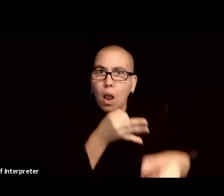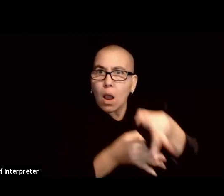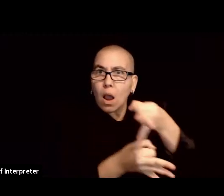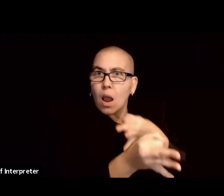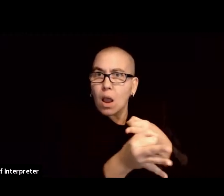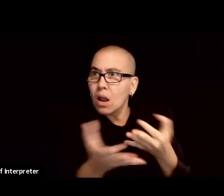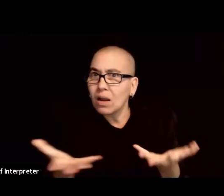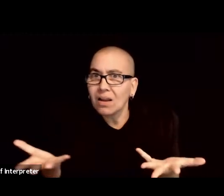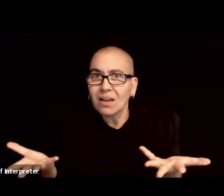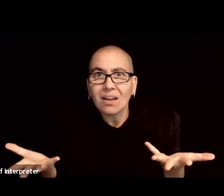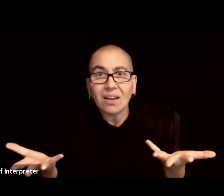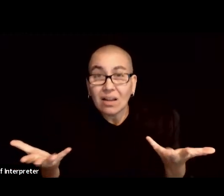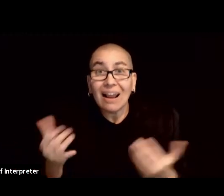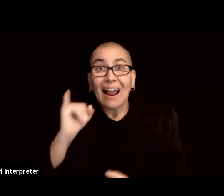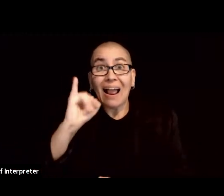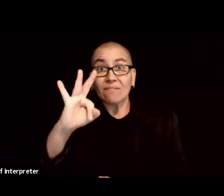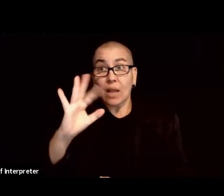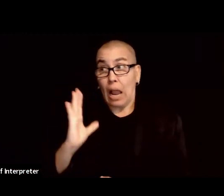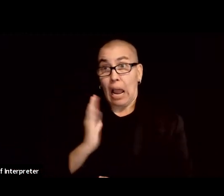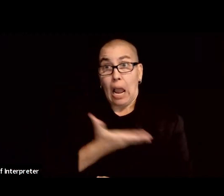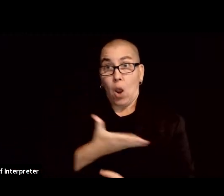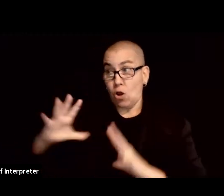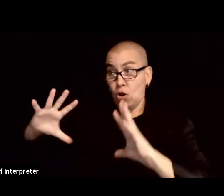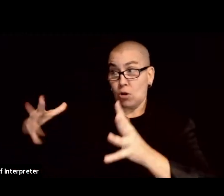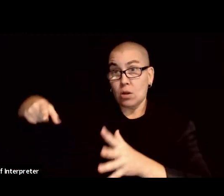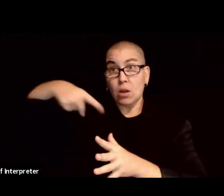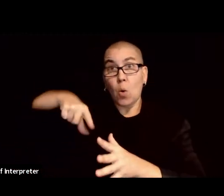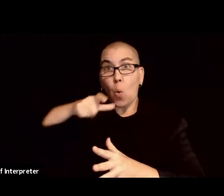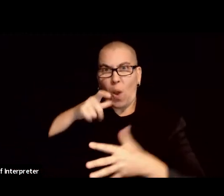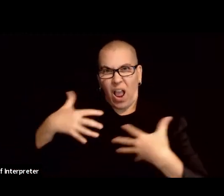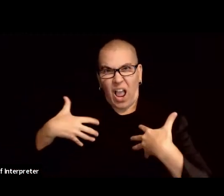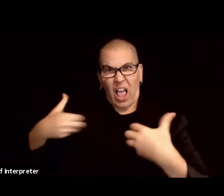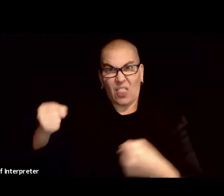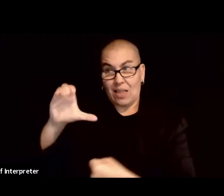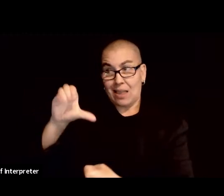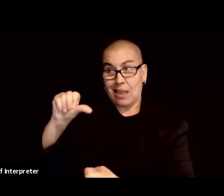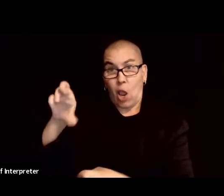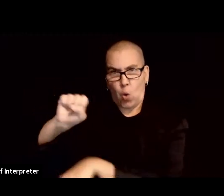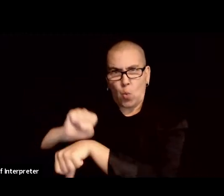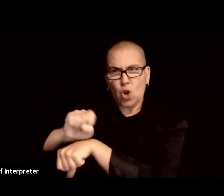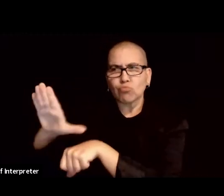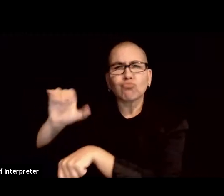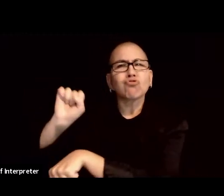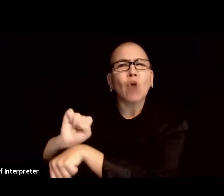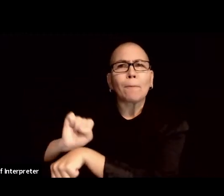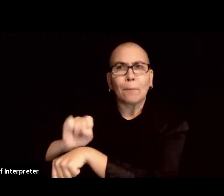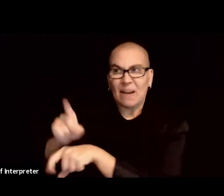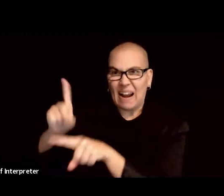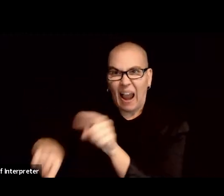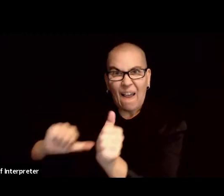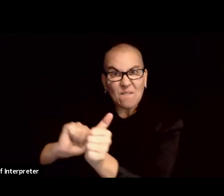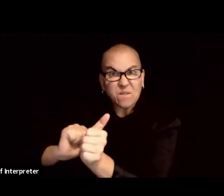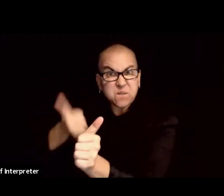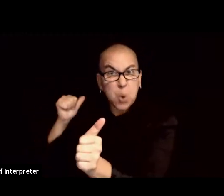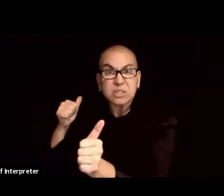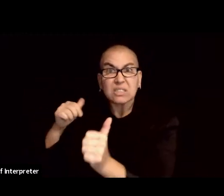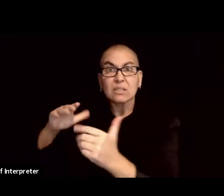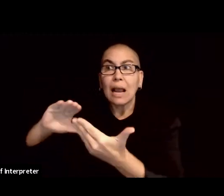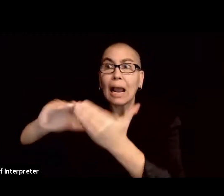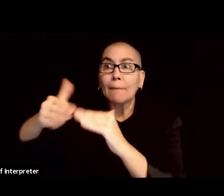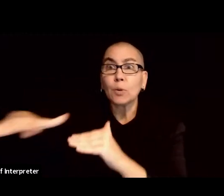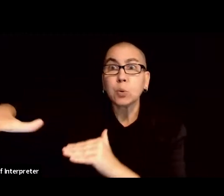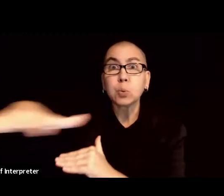virus outside of work, they can't be at work taking care of people when they're sick. So the good news is that we can do something about